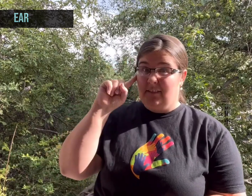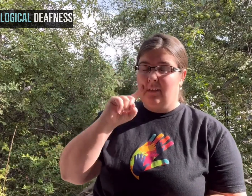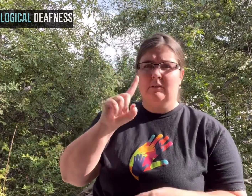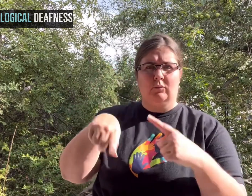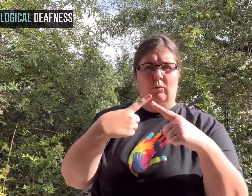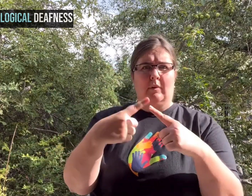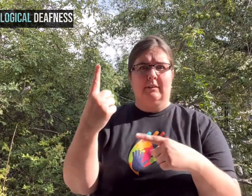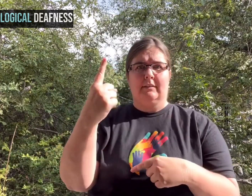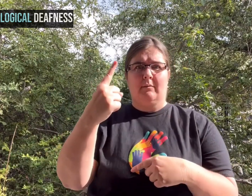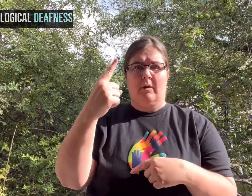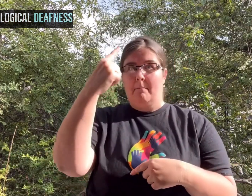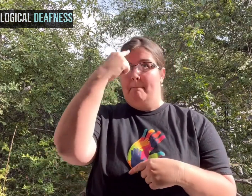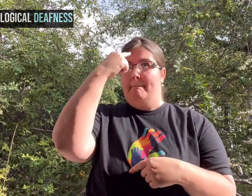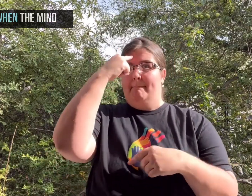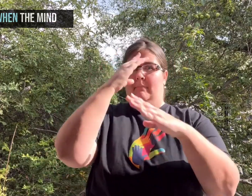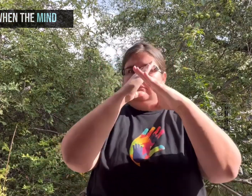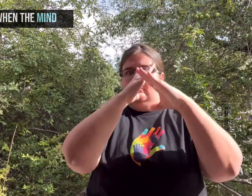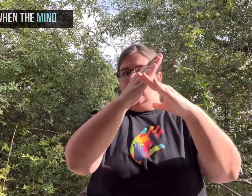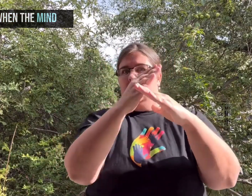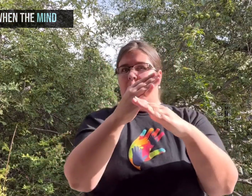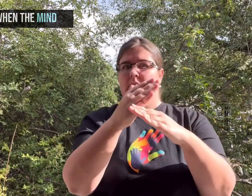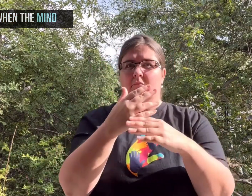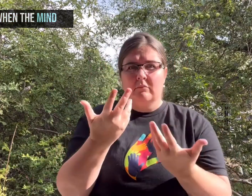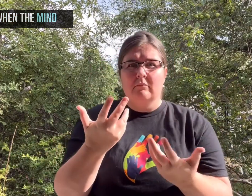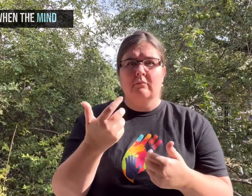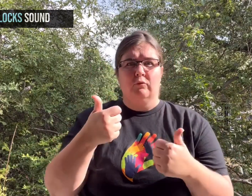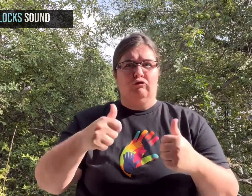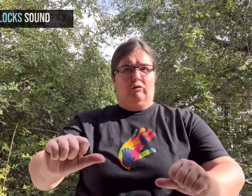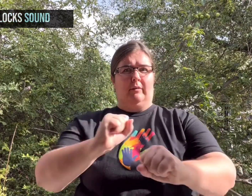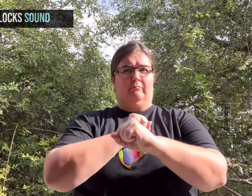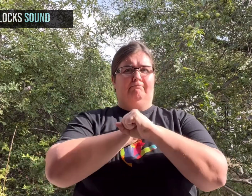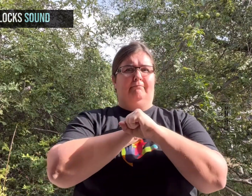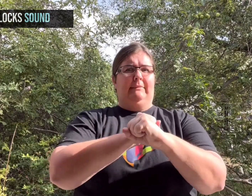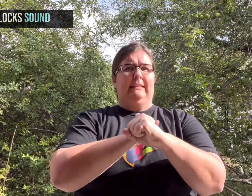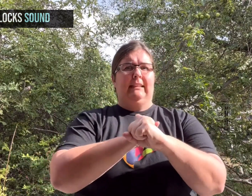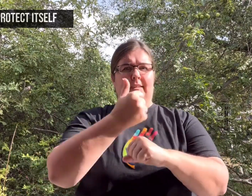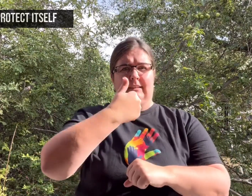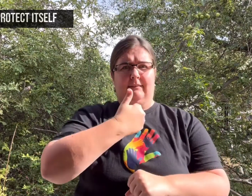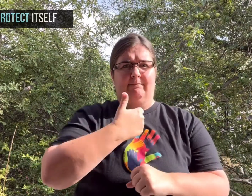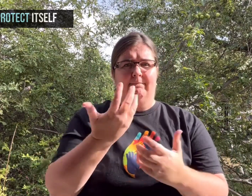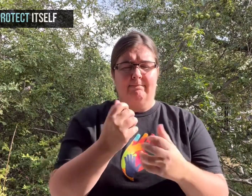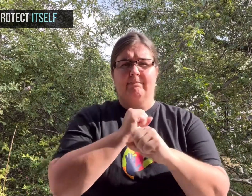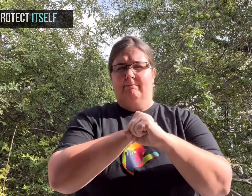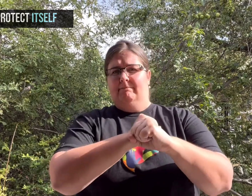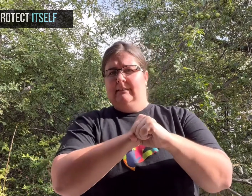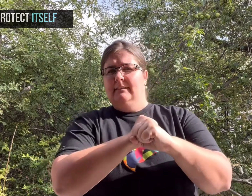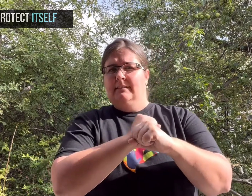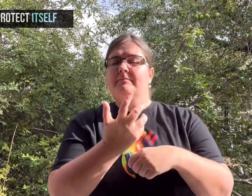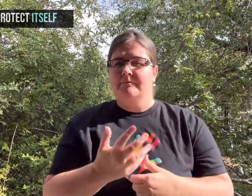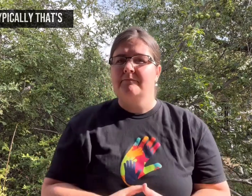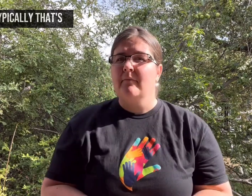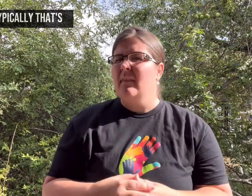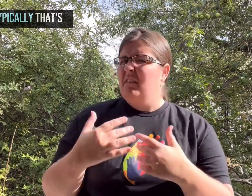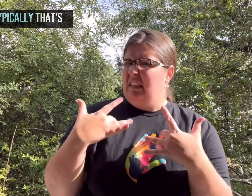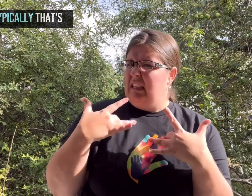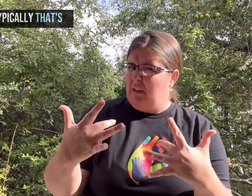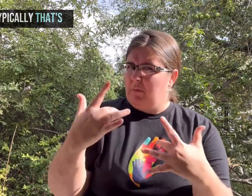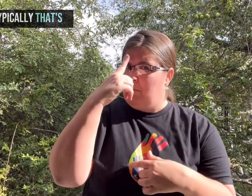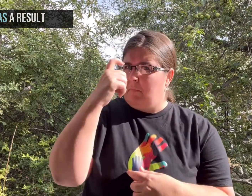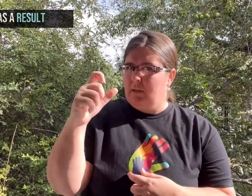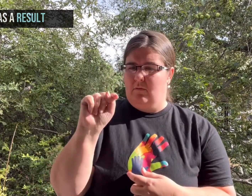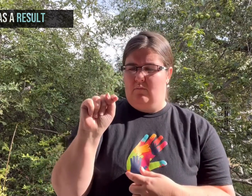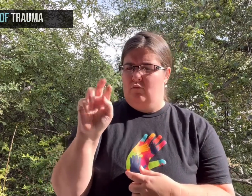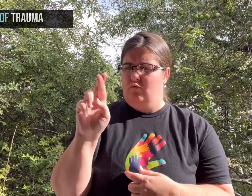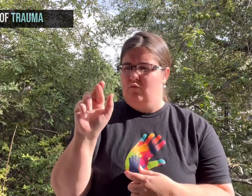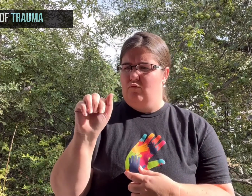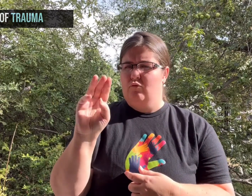ear. Psychological deafness is when the mind blocks sound, trying to protect itself. So typically that's